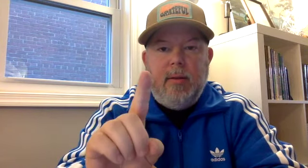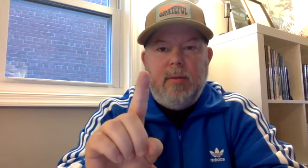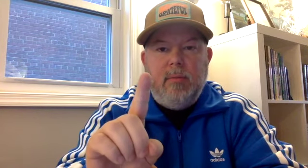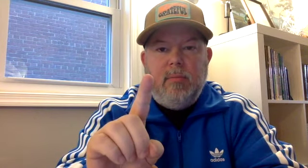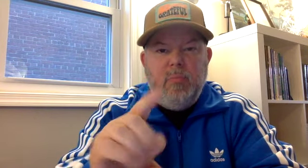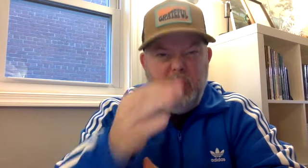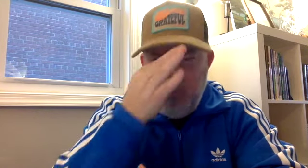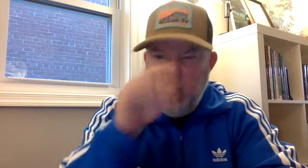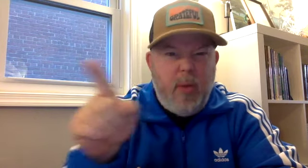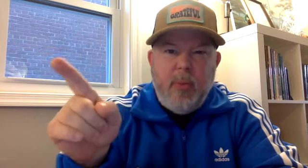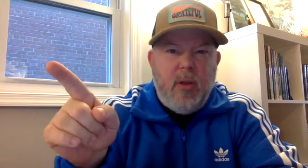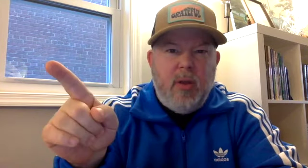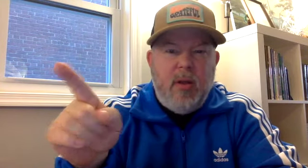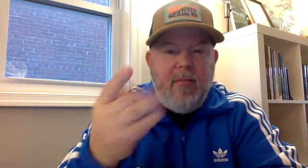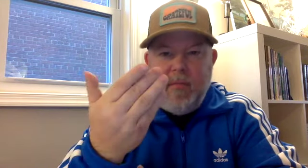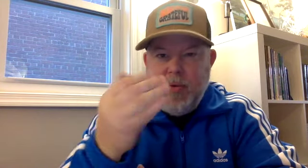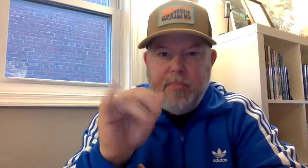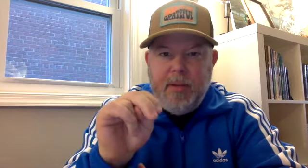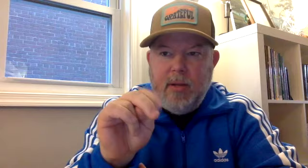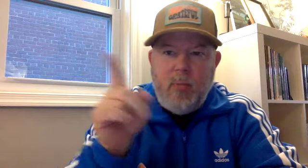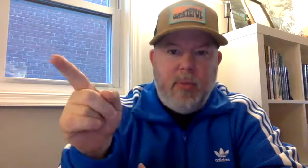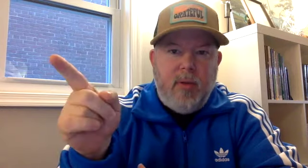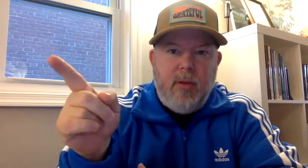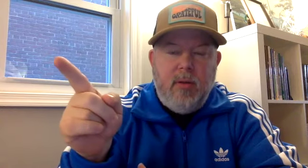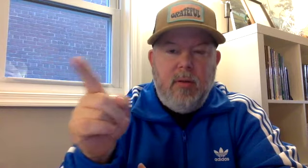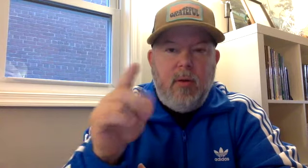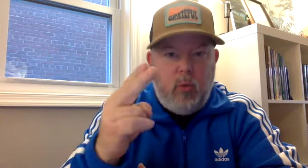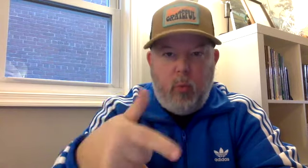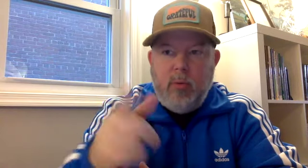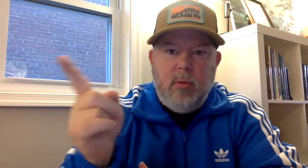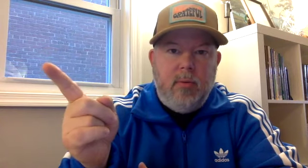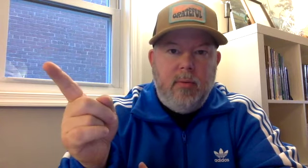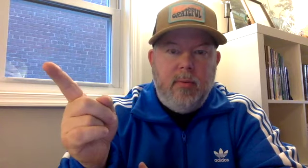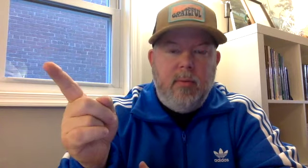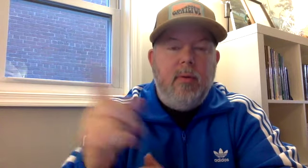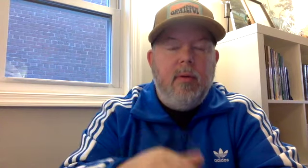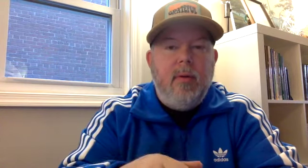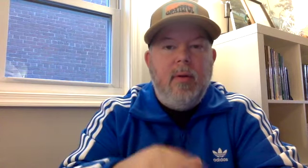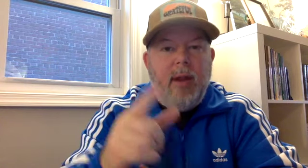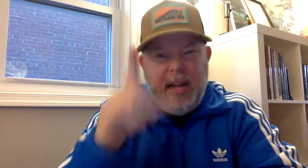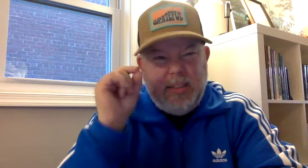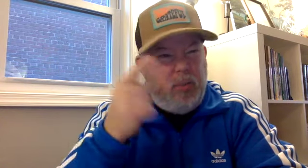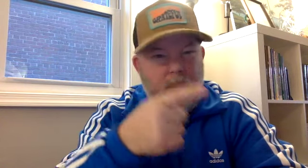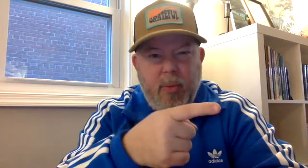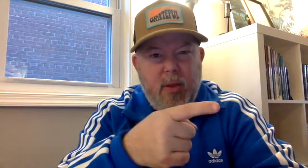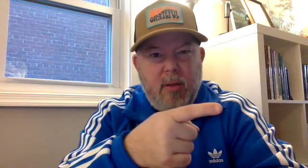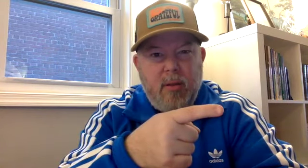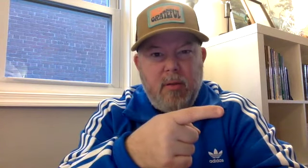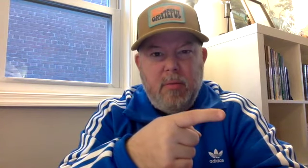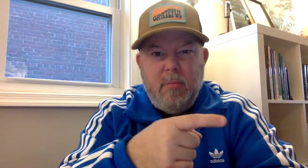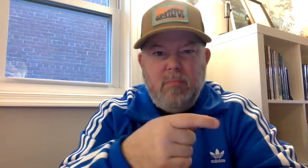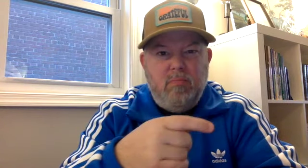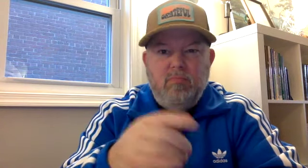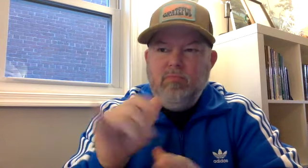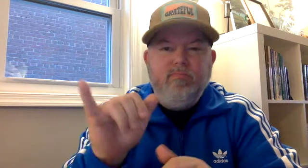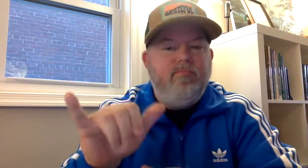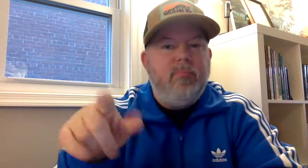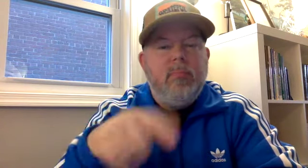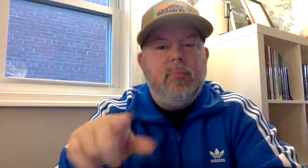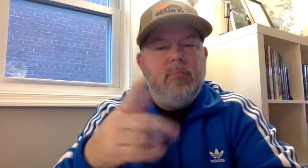College. It is a sort of slow move to saying out loud what the Republican Party is, but in